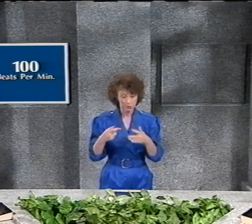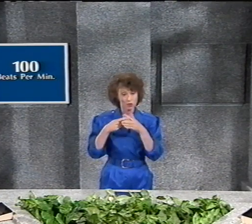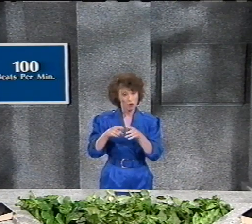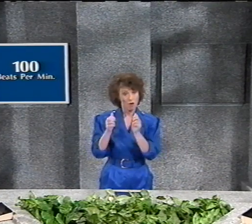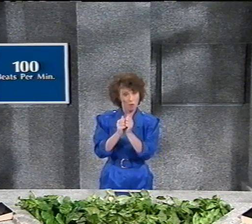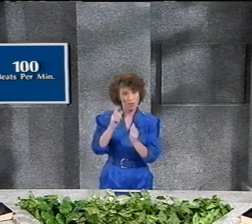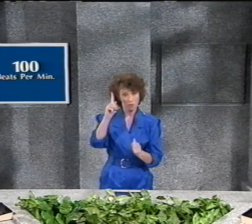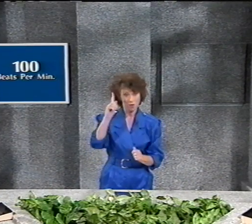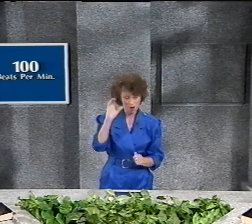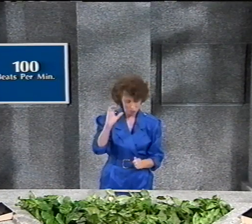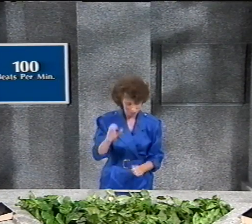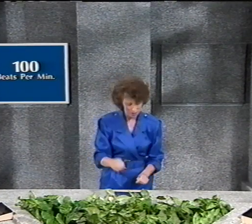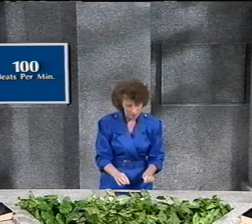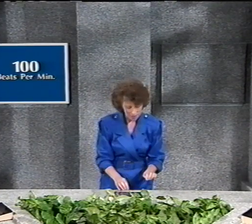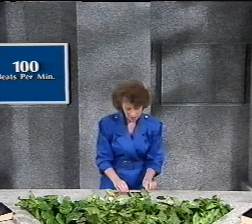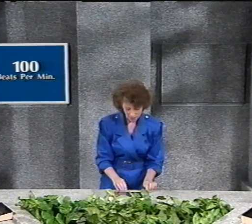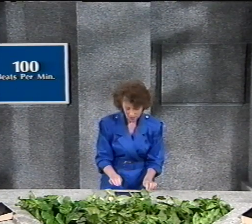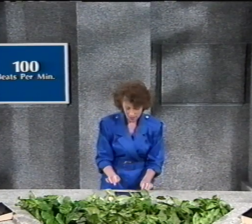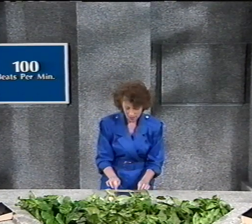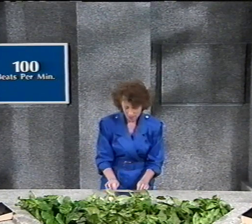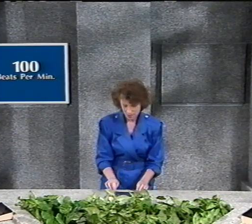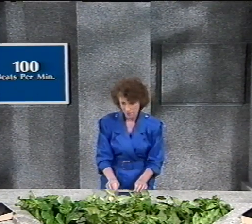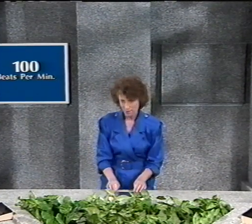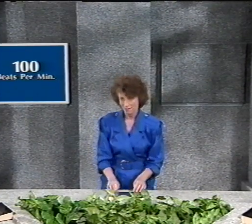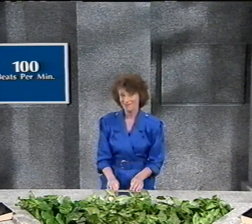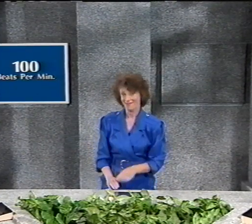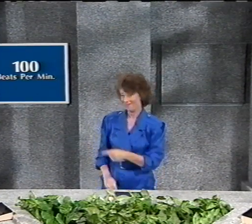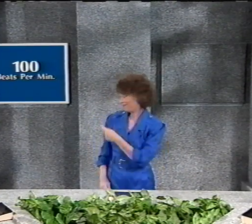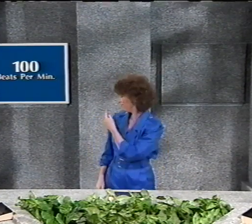name along with this beat of 100 beats per minute.